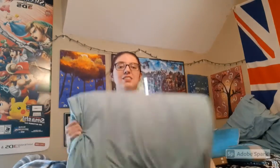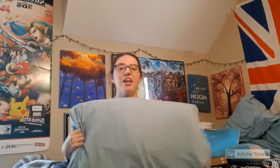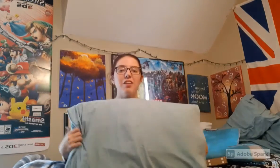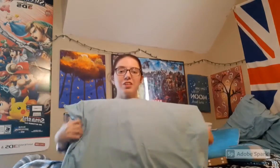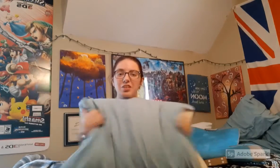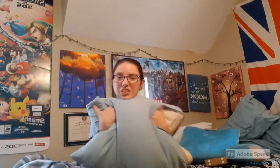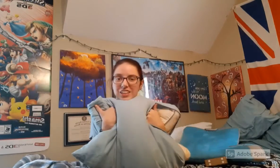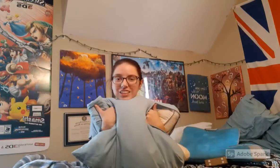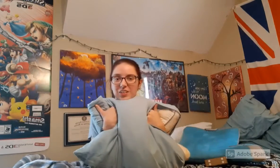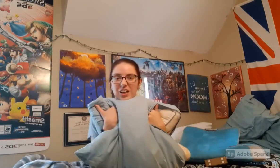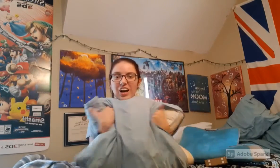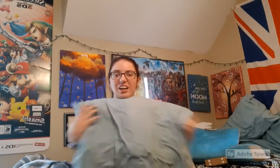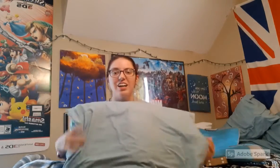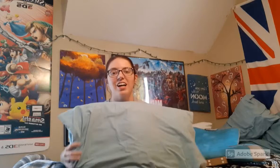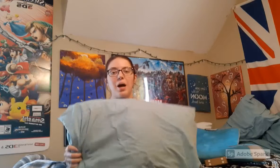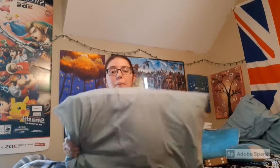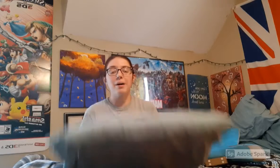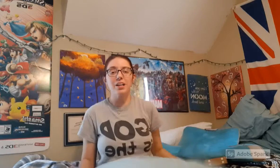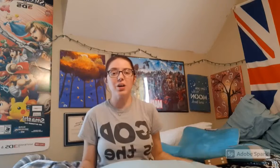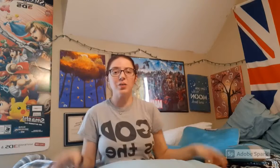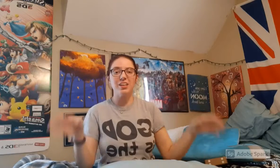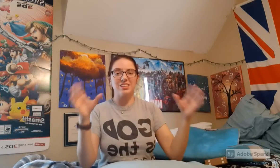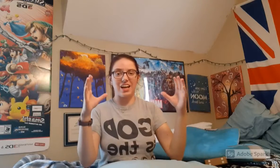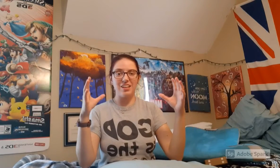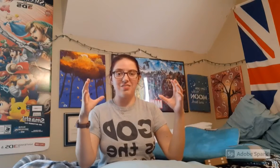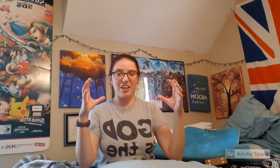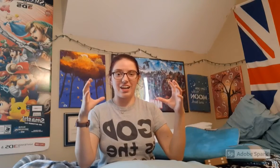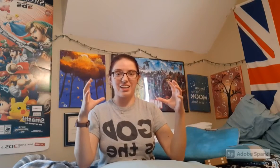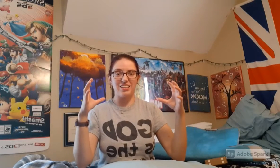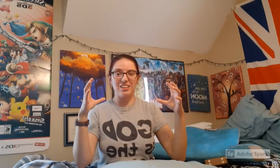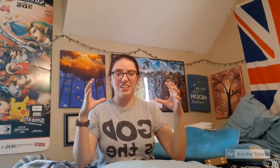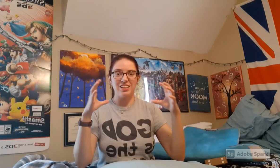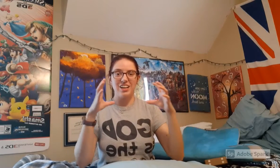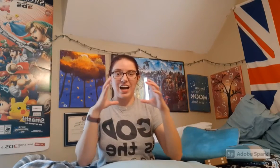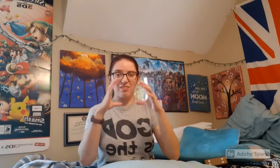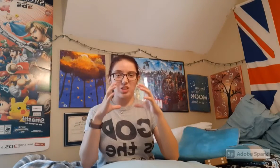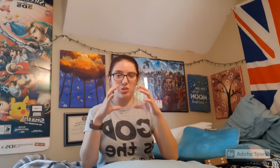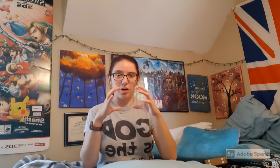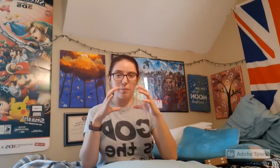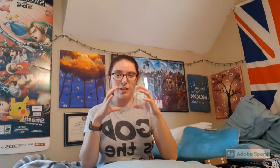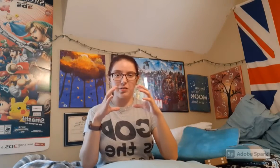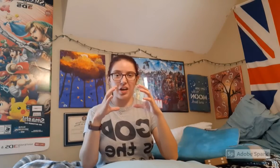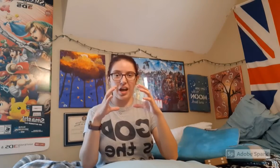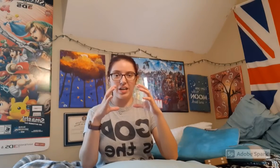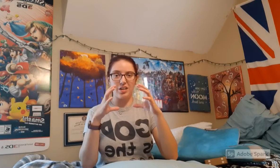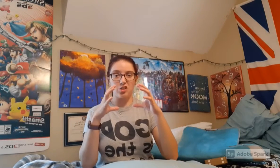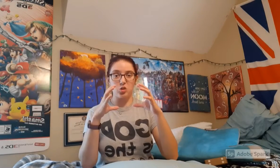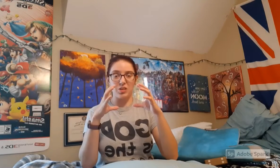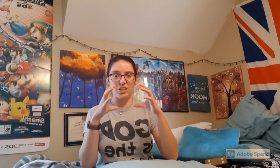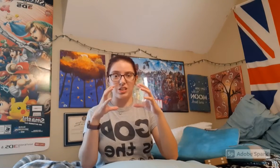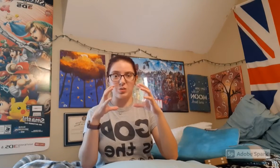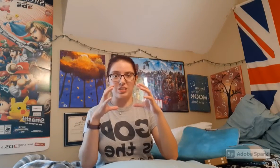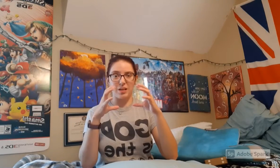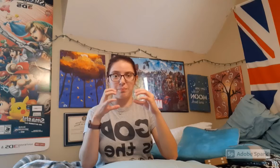Soft little things that you can hug. Pillow is kind of like having a small pillow in your hand and you're squishing it. So it's like